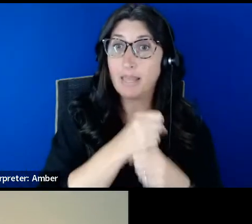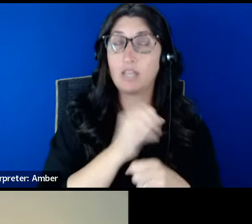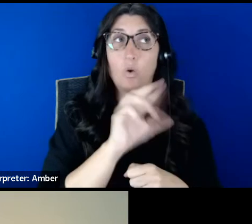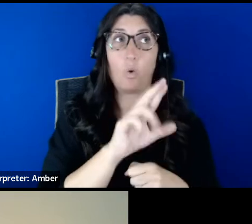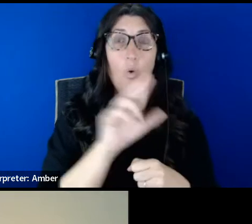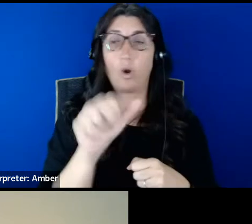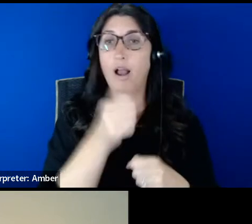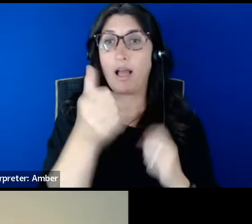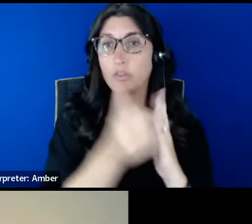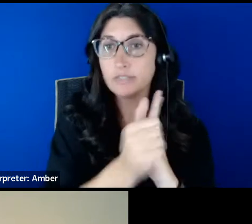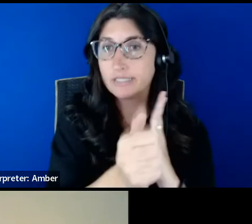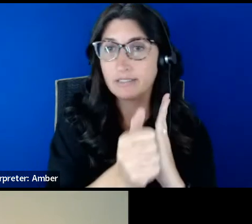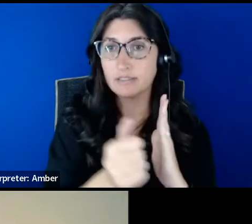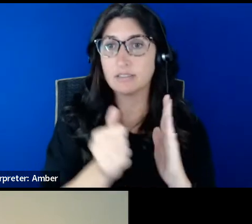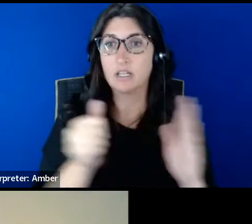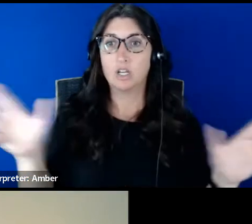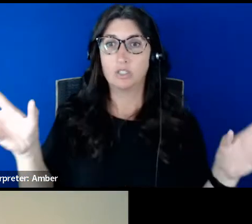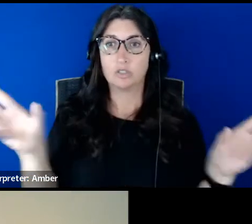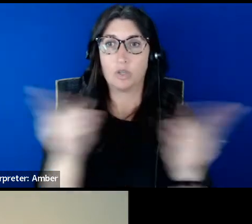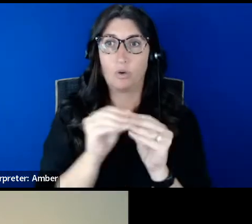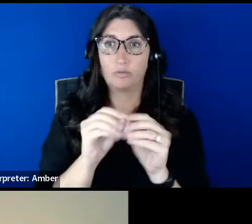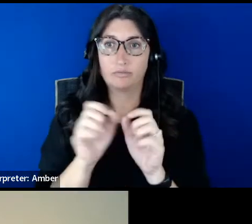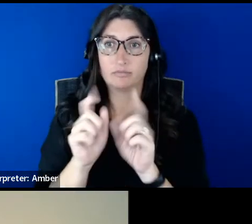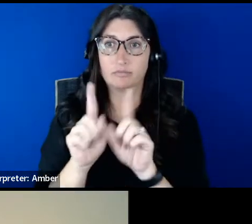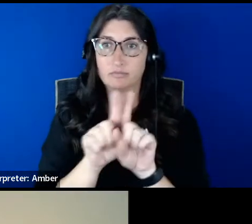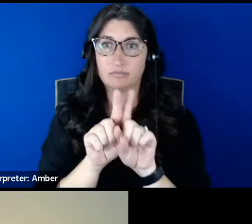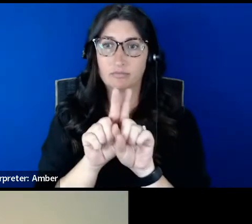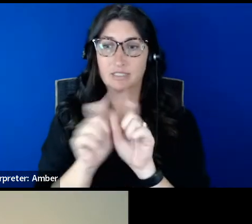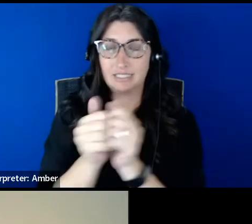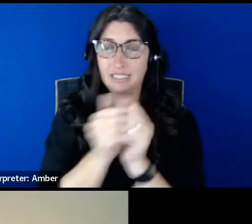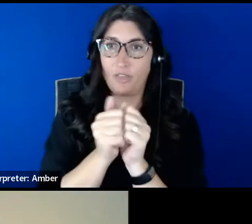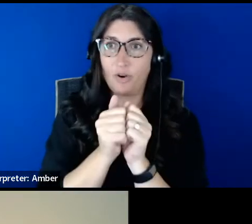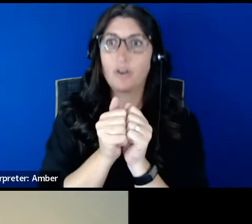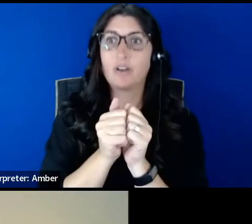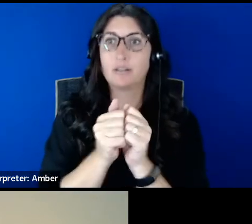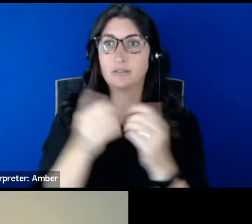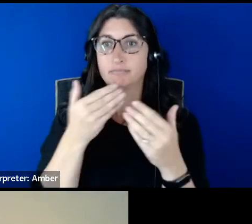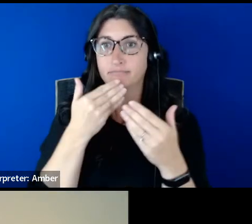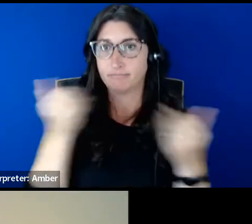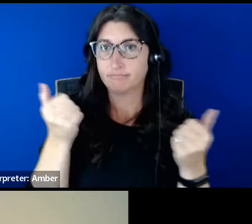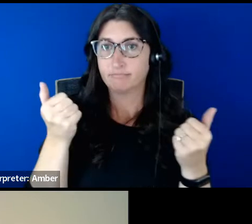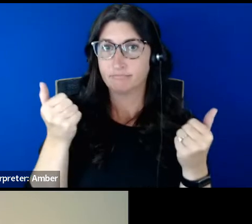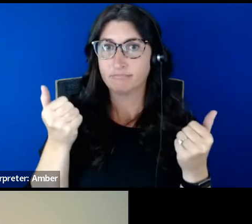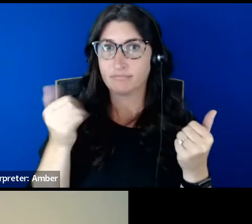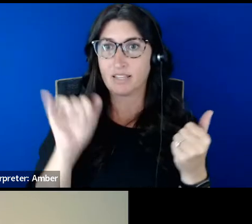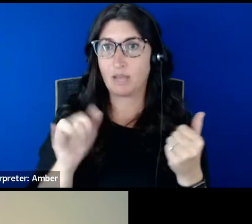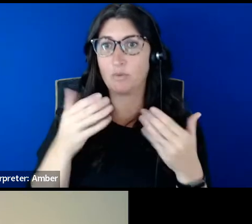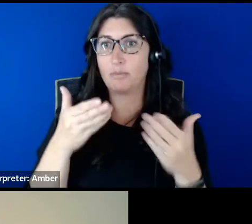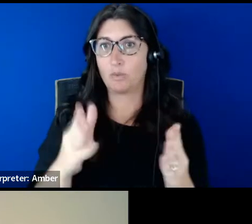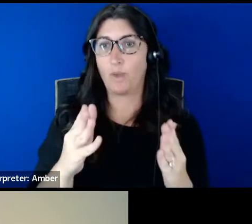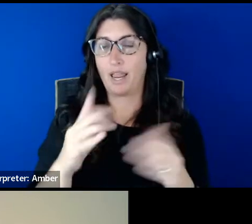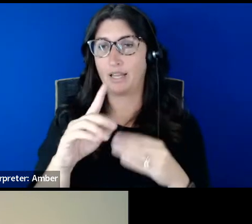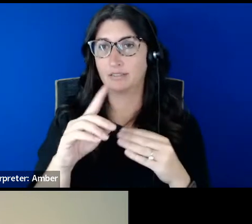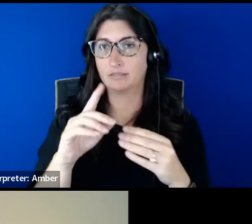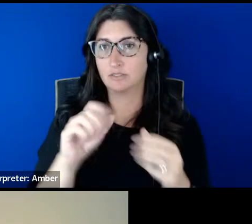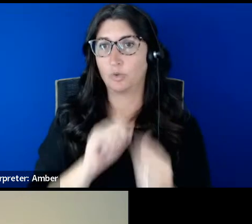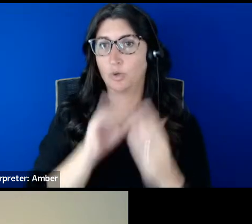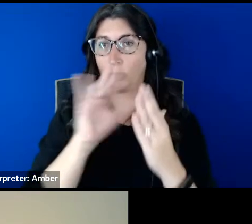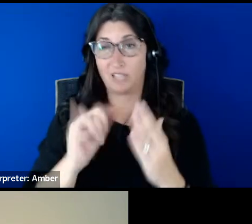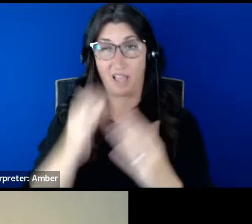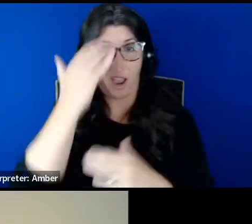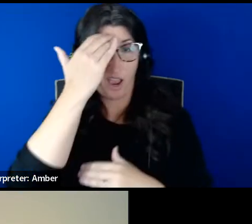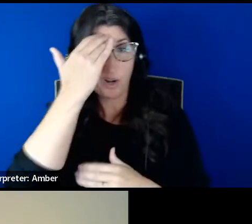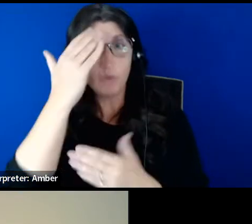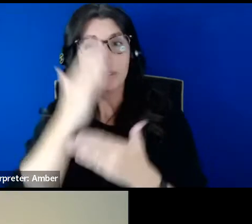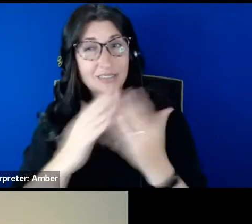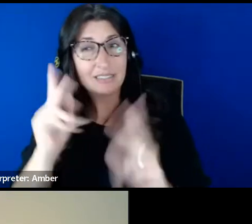the combination of the two, I would say that would be the way to go about. I know that there's some people